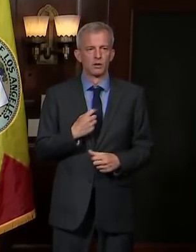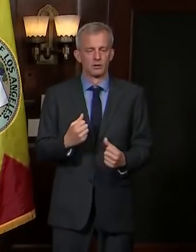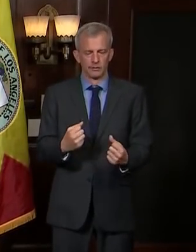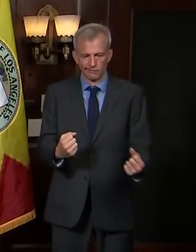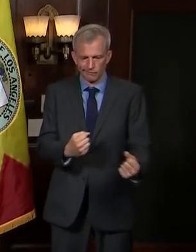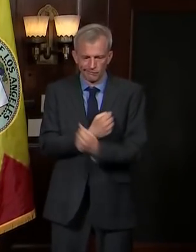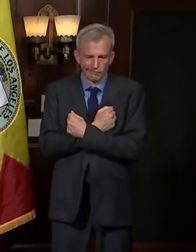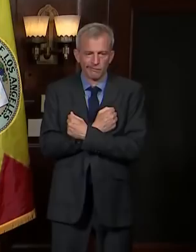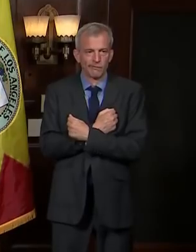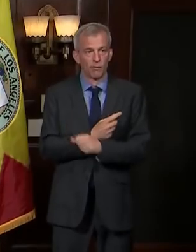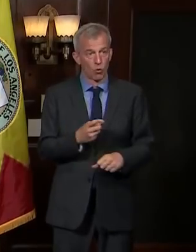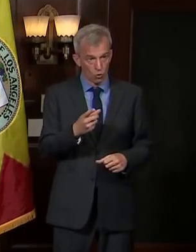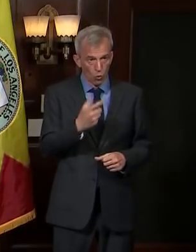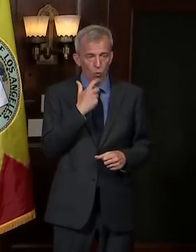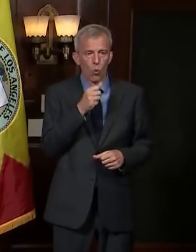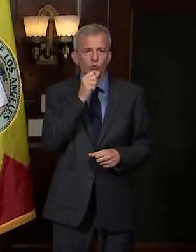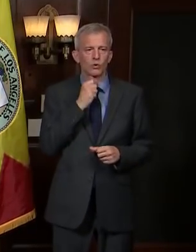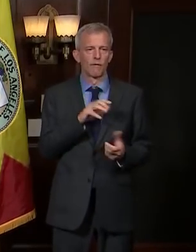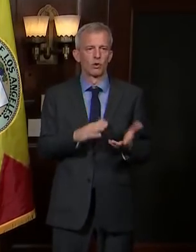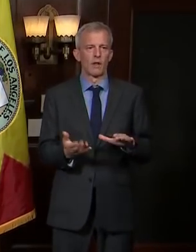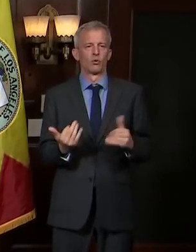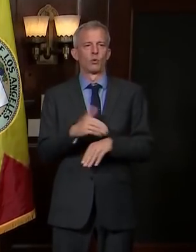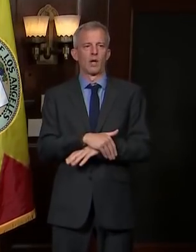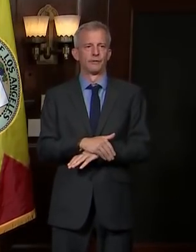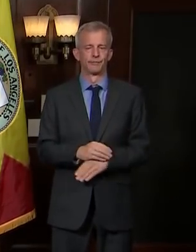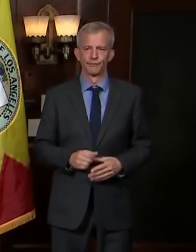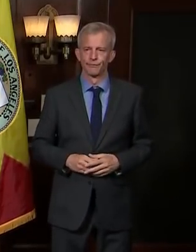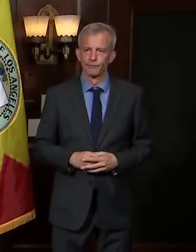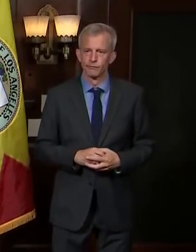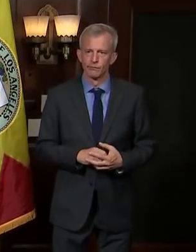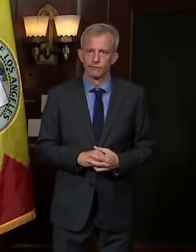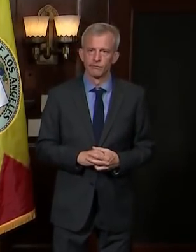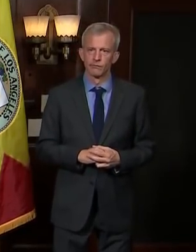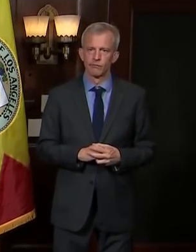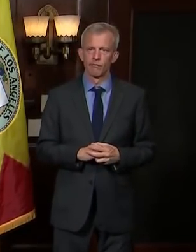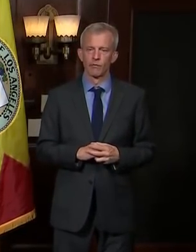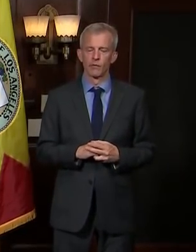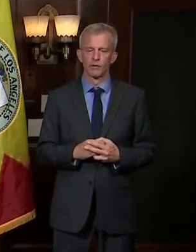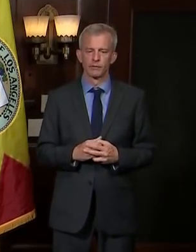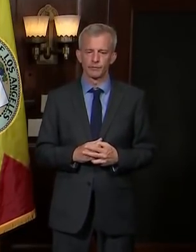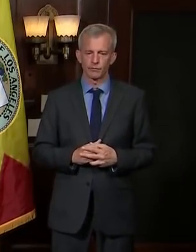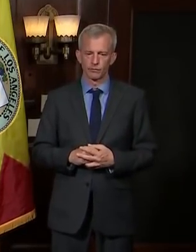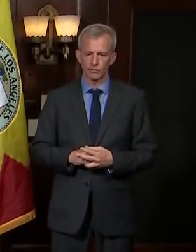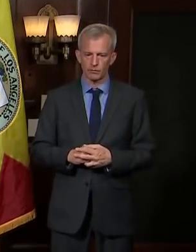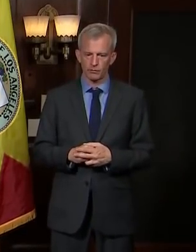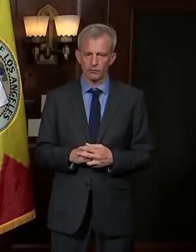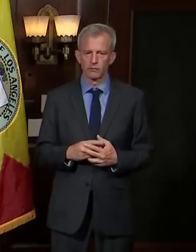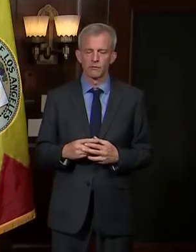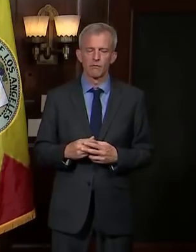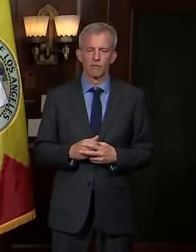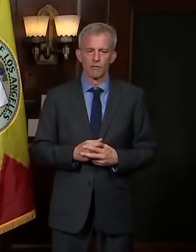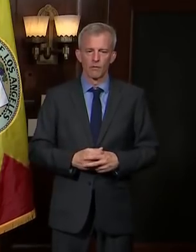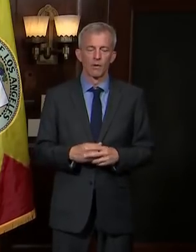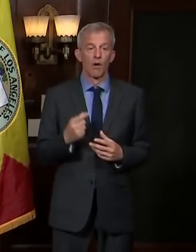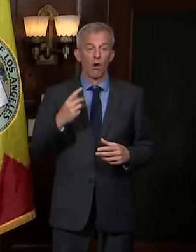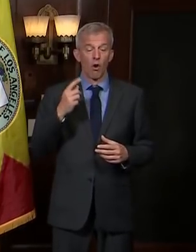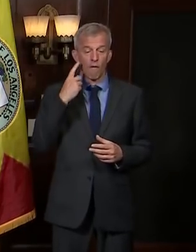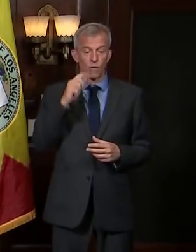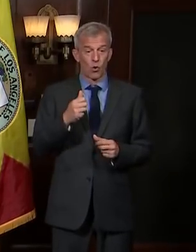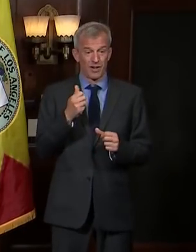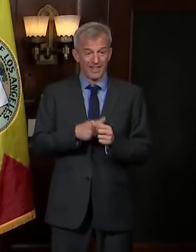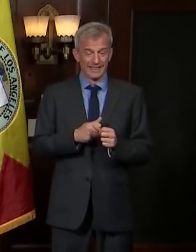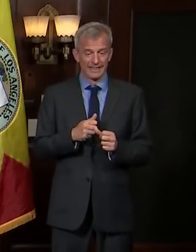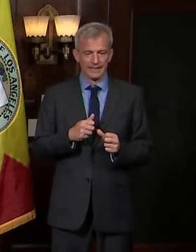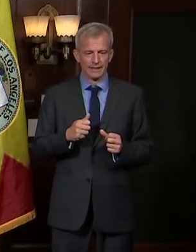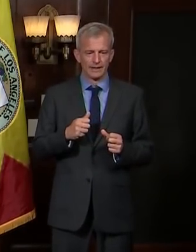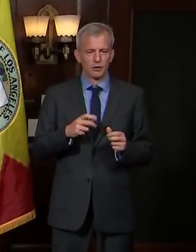tonight. In cases per capita, we remain about 14 days behind what we see in New York. In